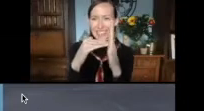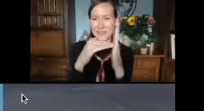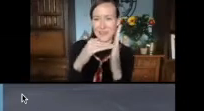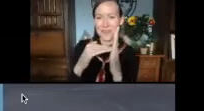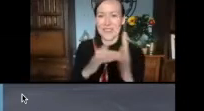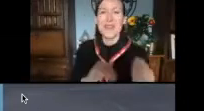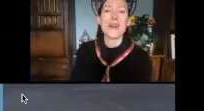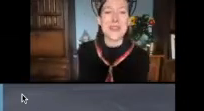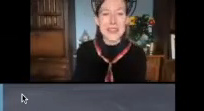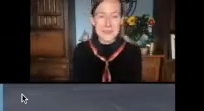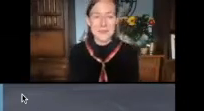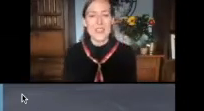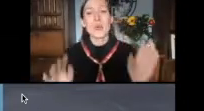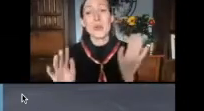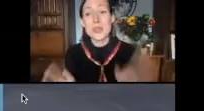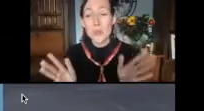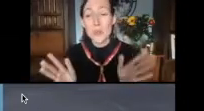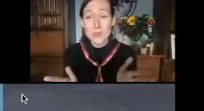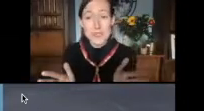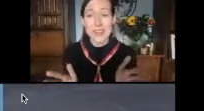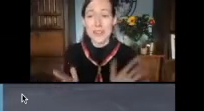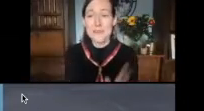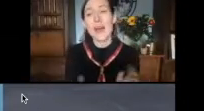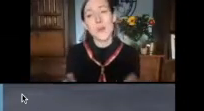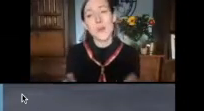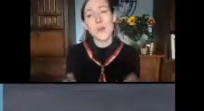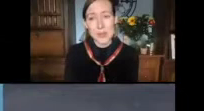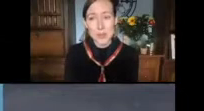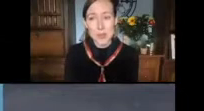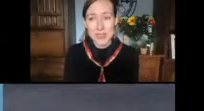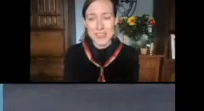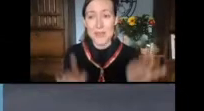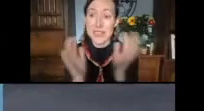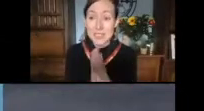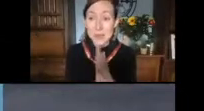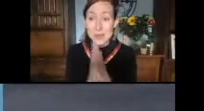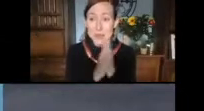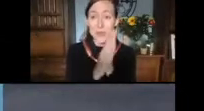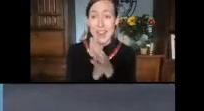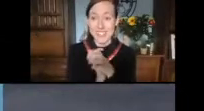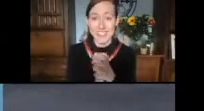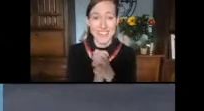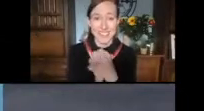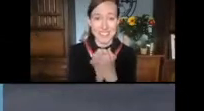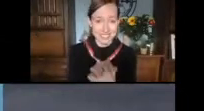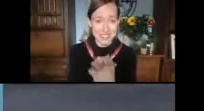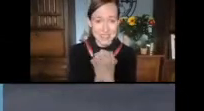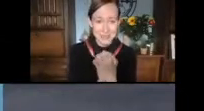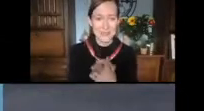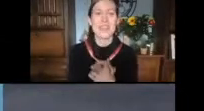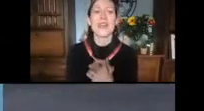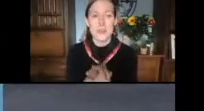Z. Okay? We'll do it one more time. I won't go as slow this time because then we're going to practice together,